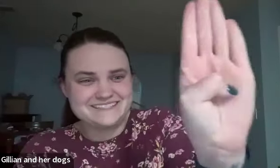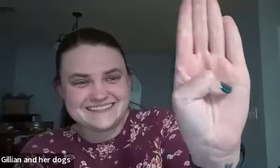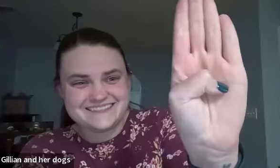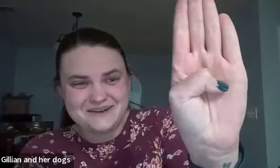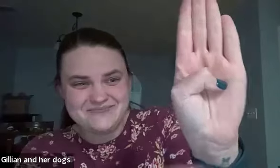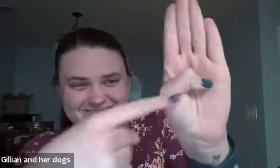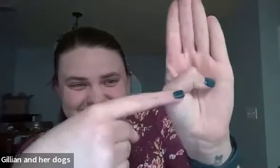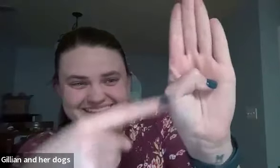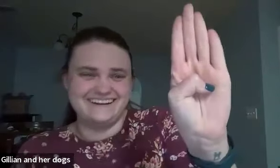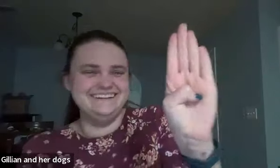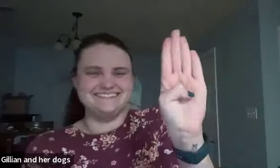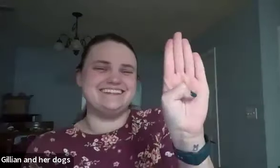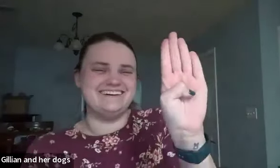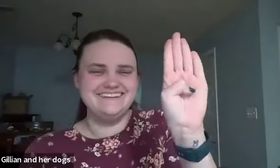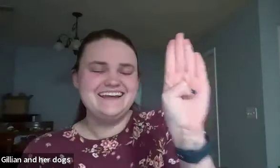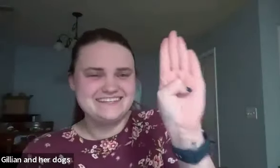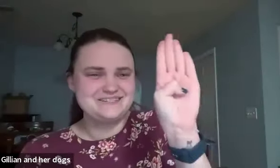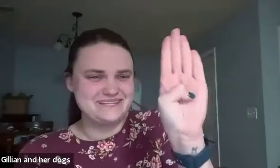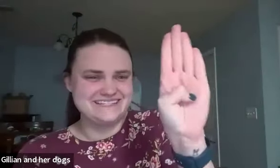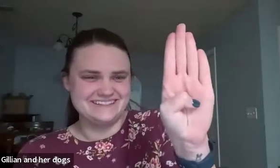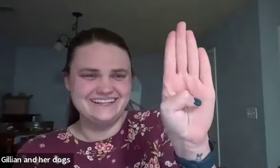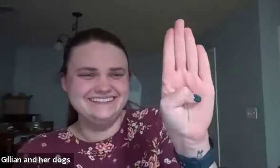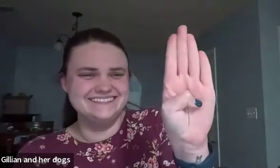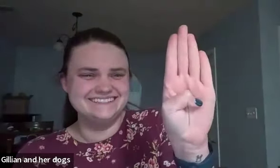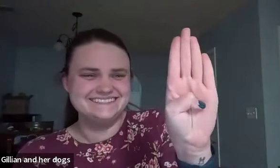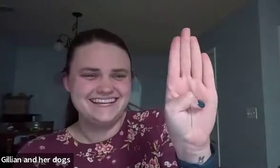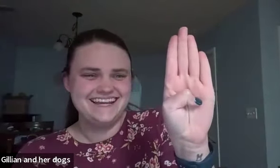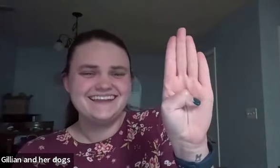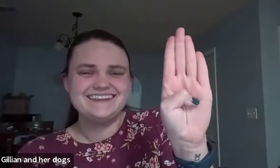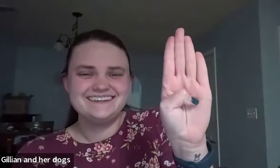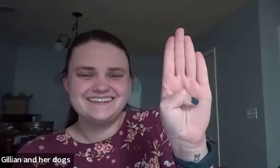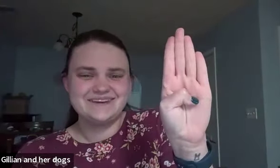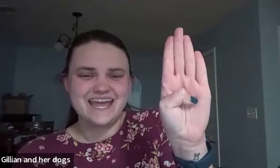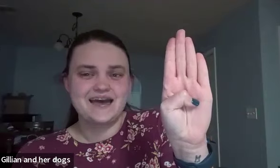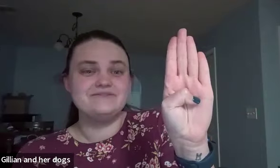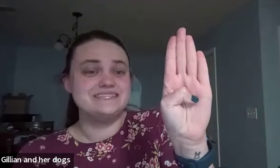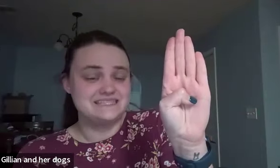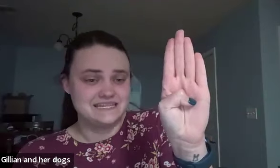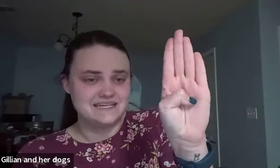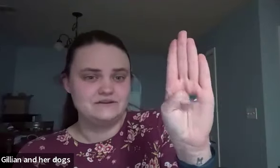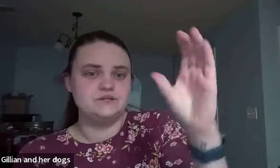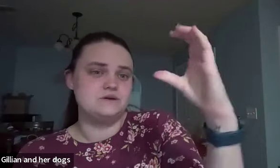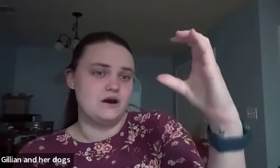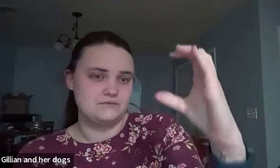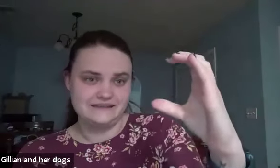you see the thumb? It's right there. So this should be easier. Then we have C, which we all